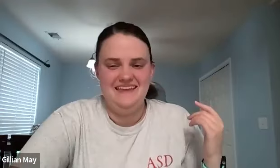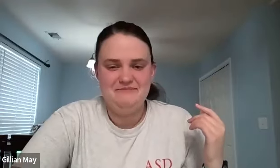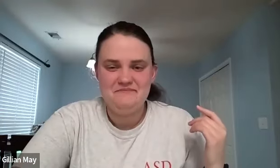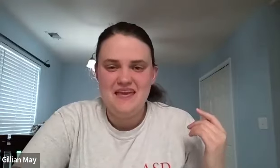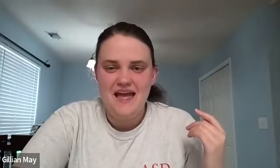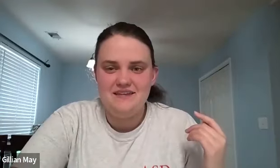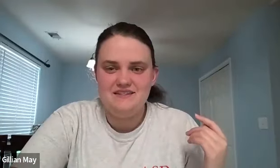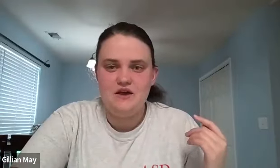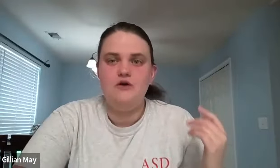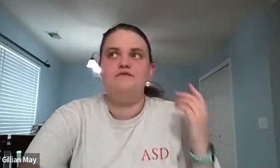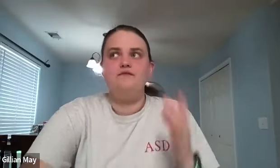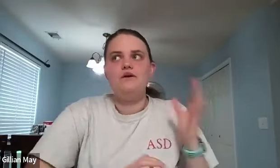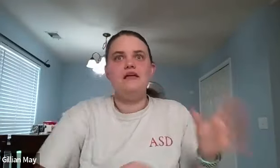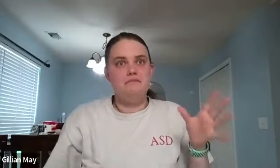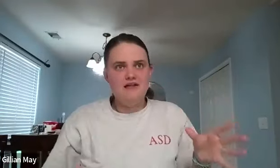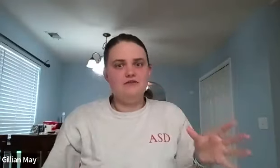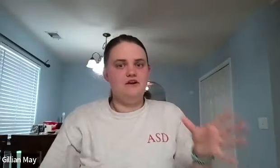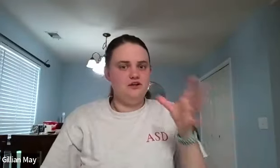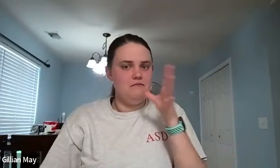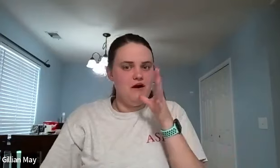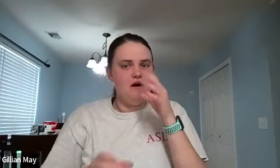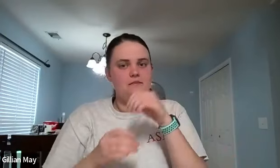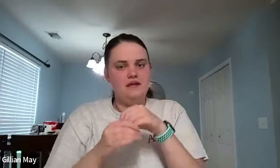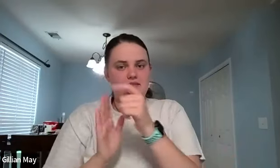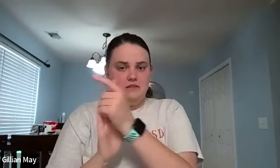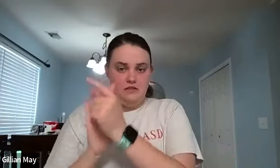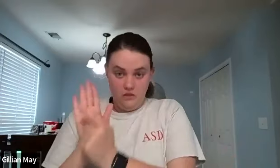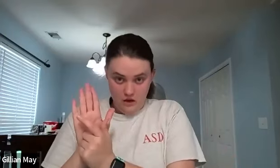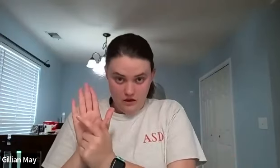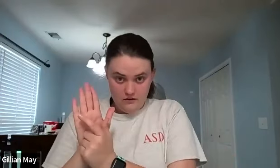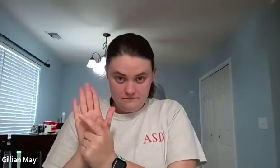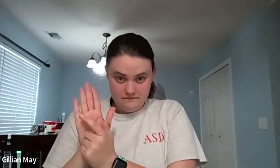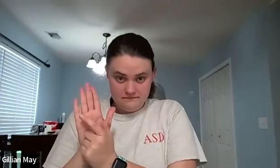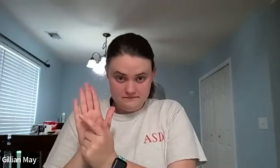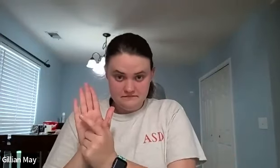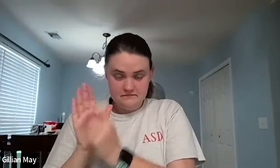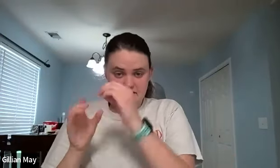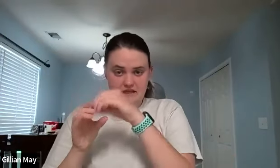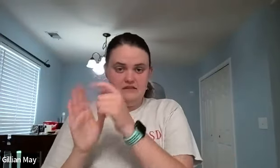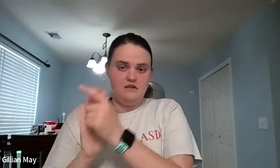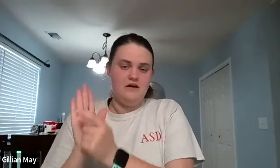Yep. And so for like mother-in-law, you go mom-in-law, in-law.